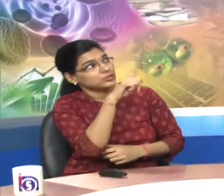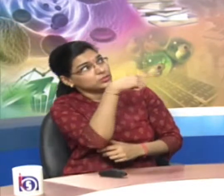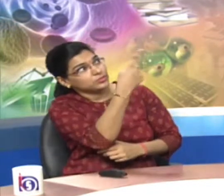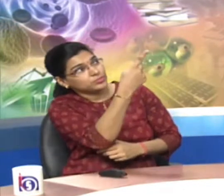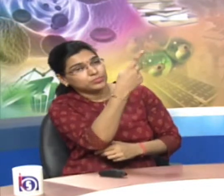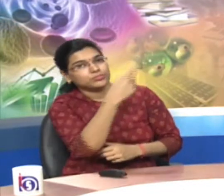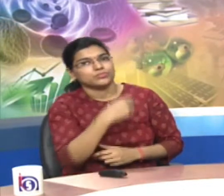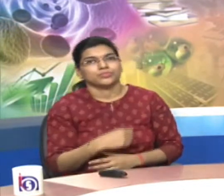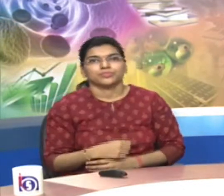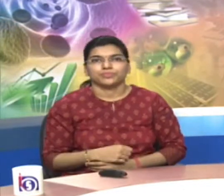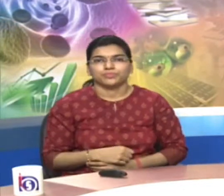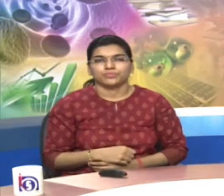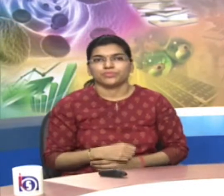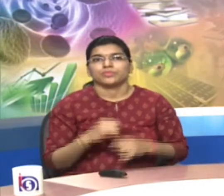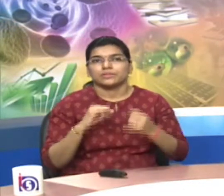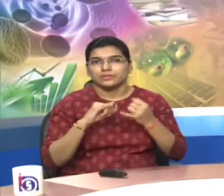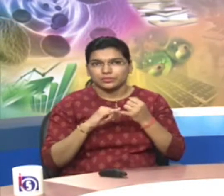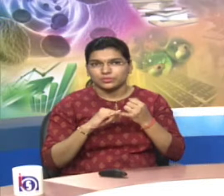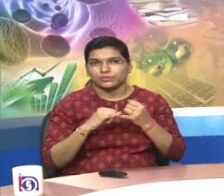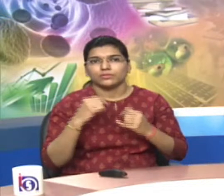Like you can see,